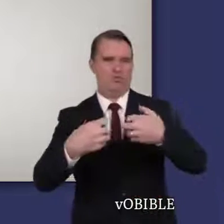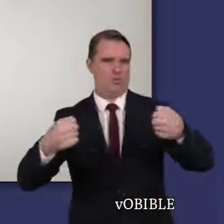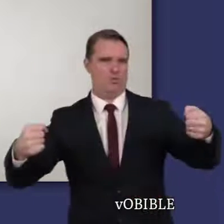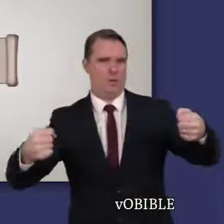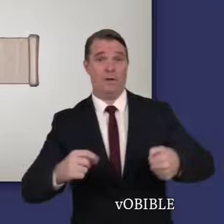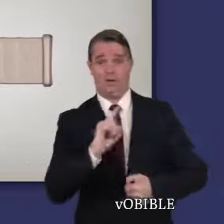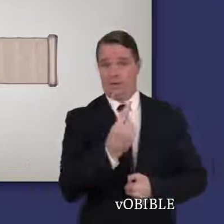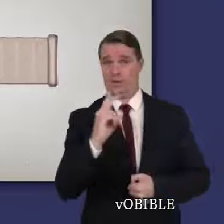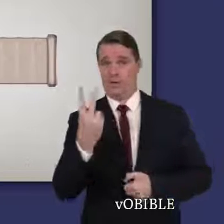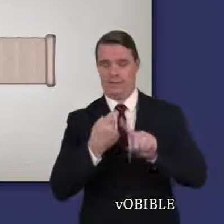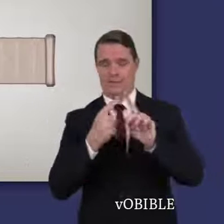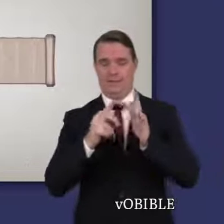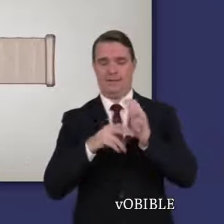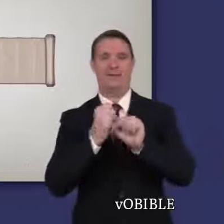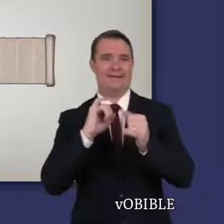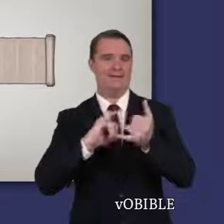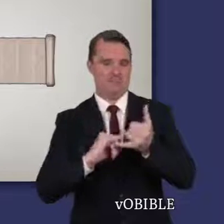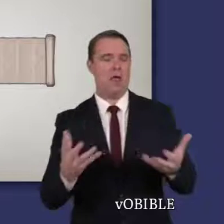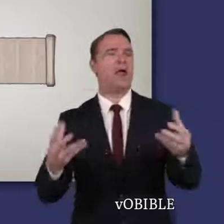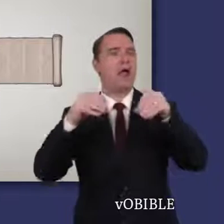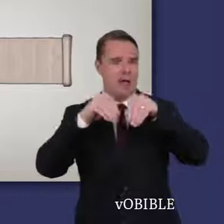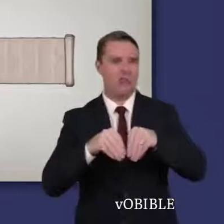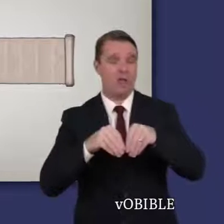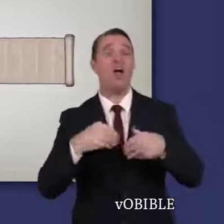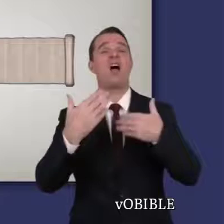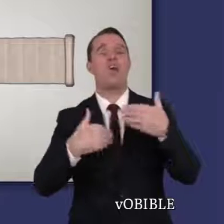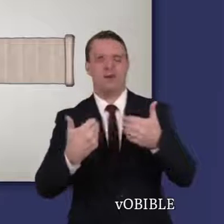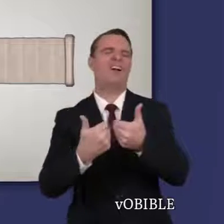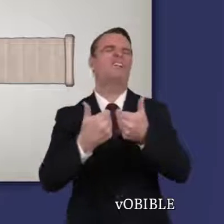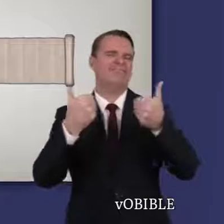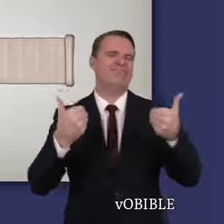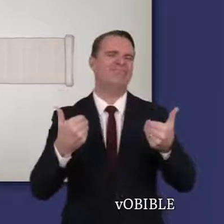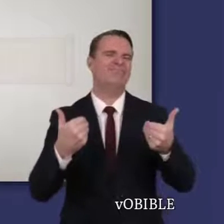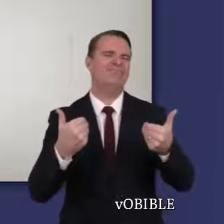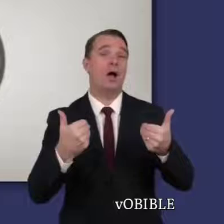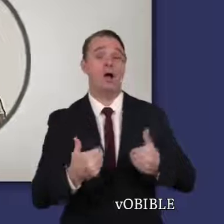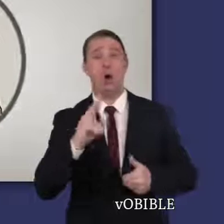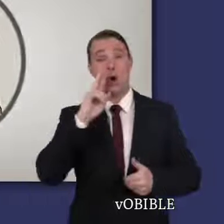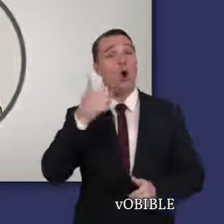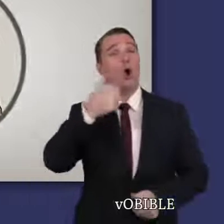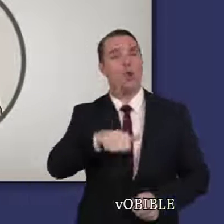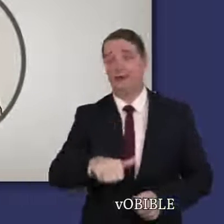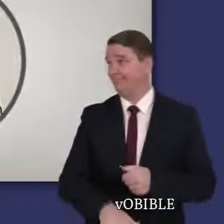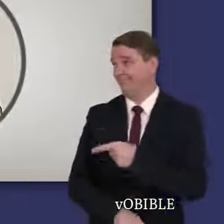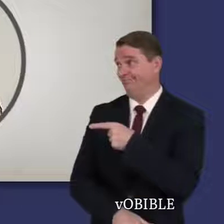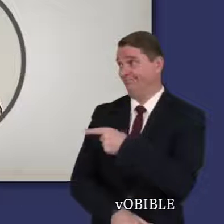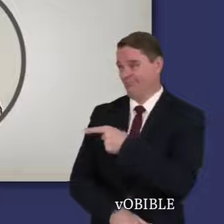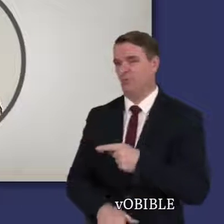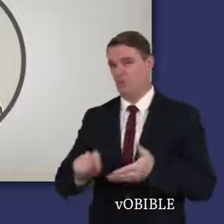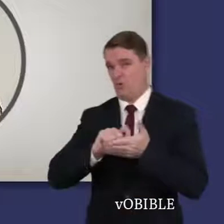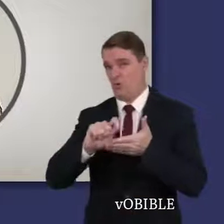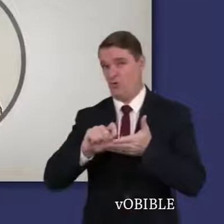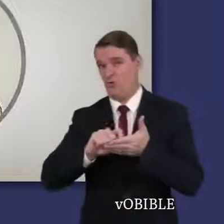1 and 2 Kings were originally one volume, which was later made into two. Jeremiah is believed to be